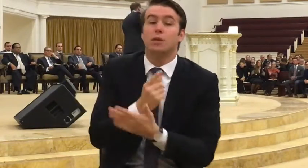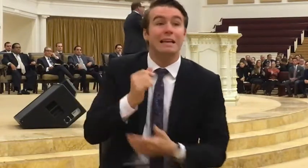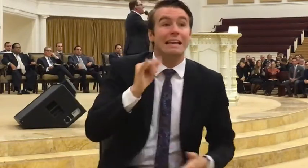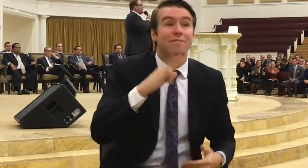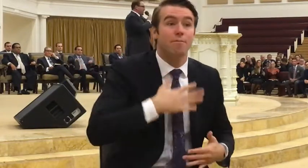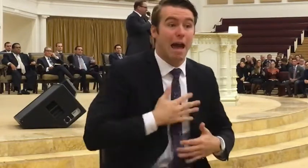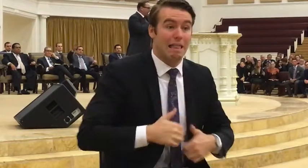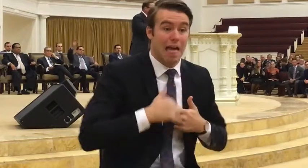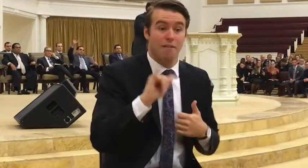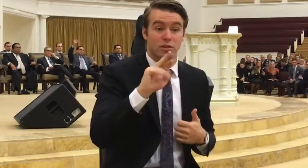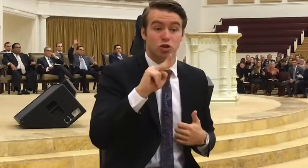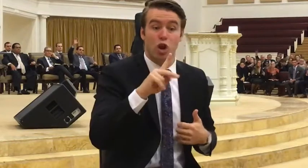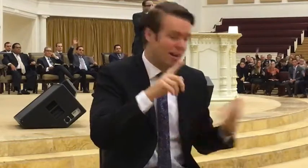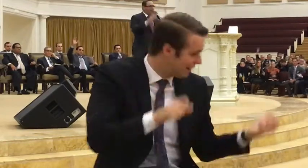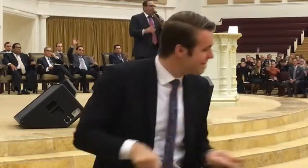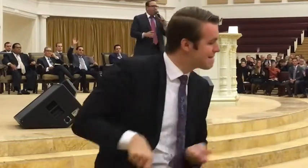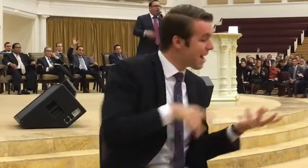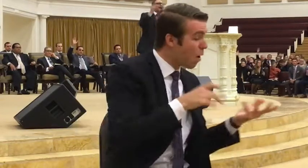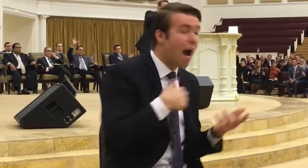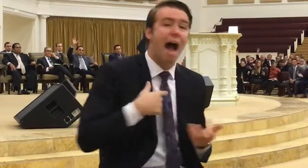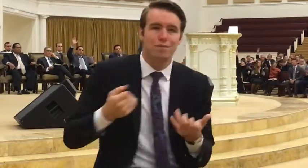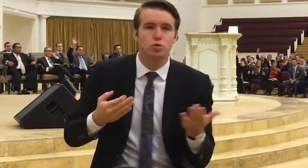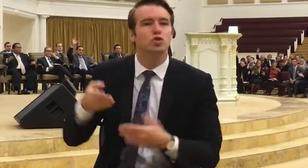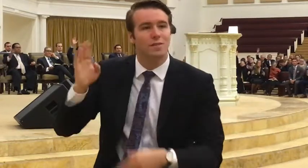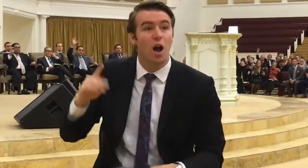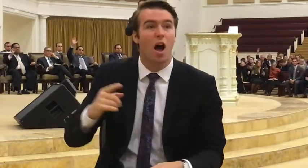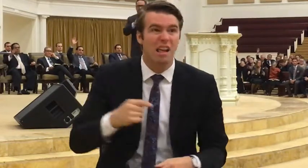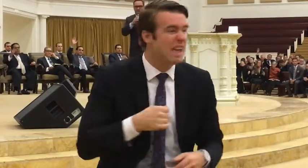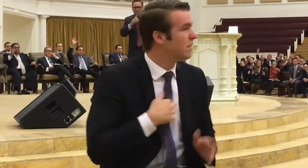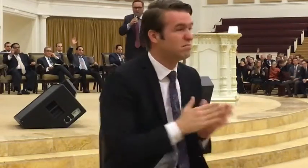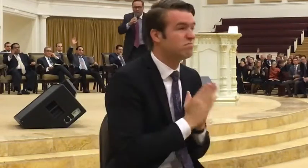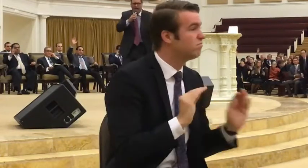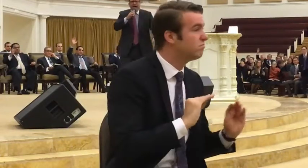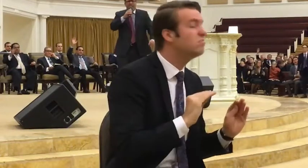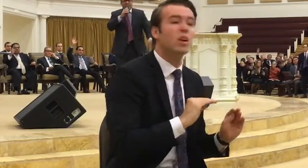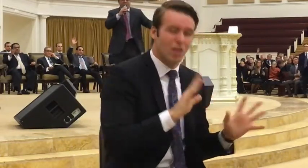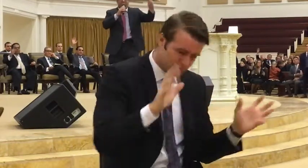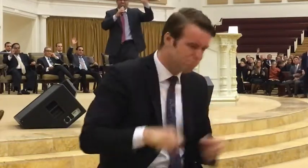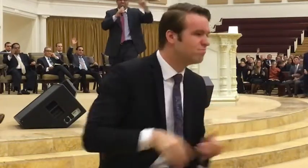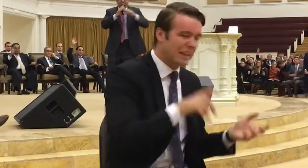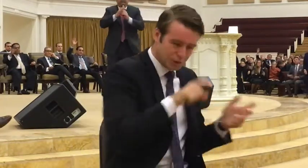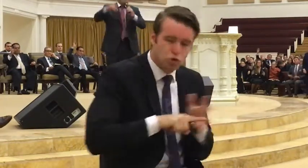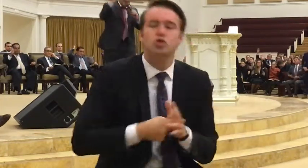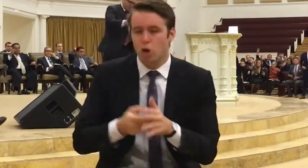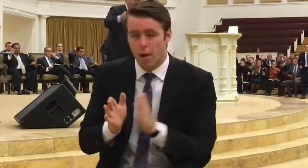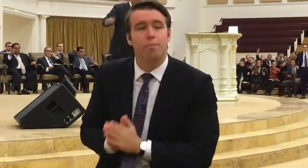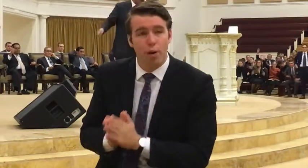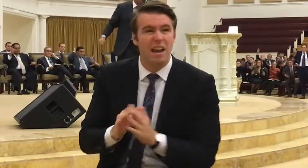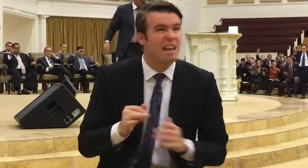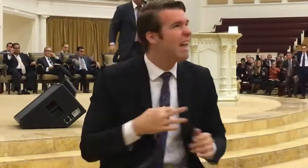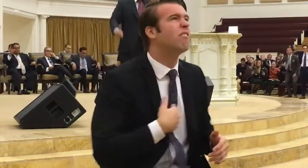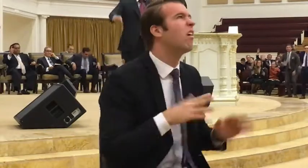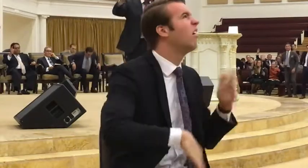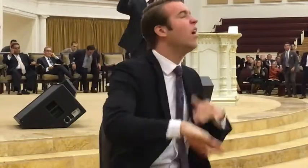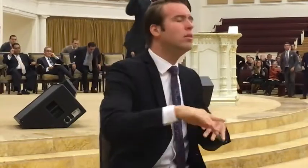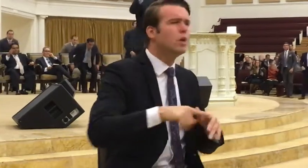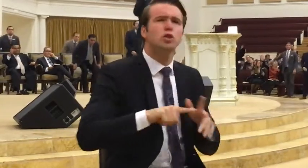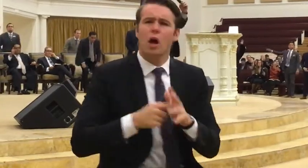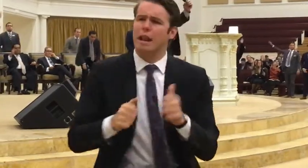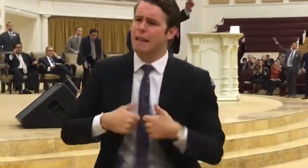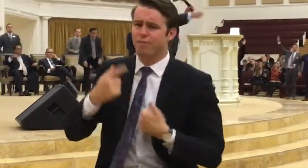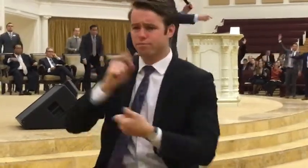life, get it out, because you got to serve. If you haven't been praying, start praying. You got to go to work. If you're not living for God, then start living for God,